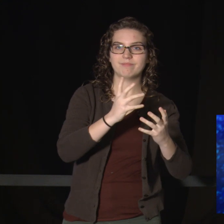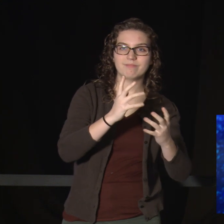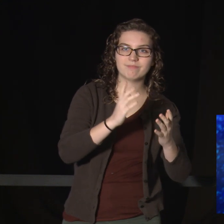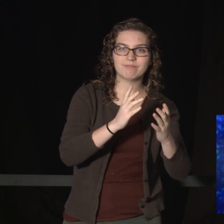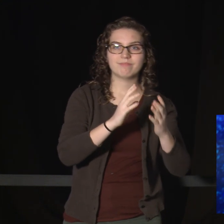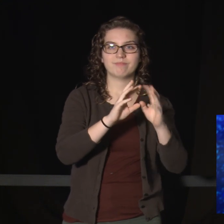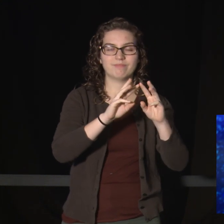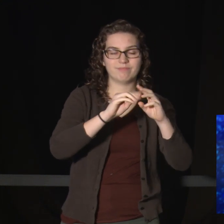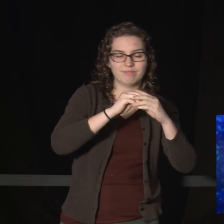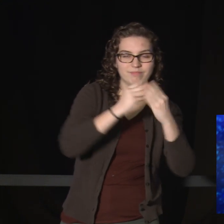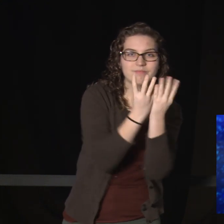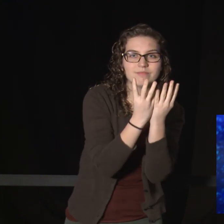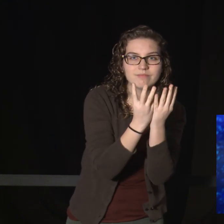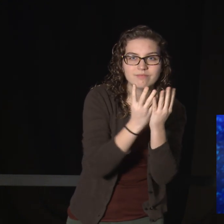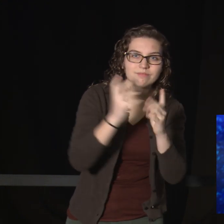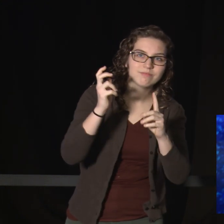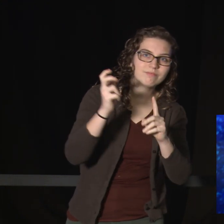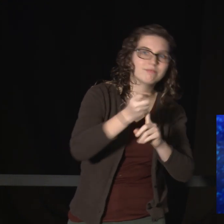It's the lesson